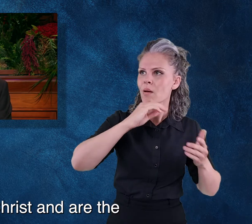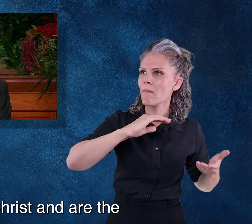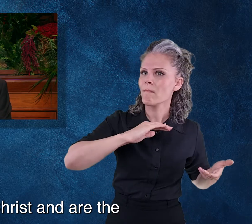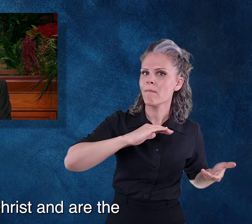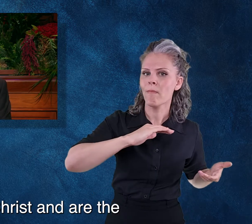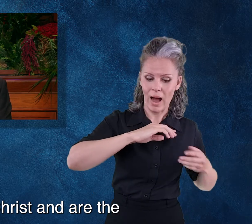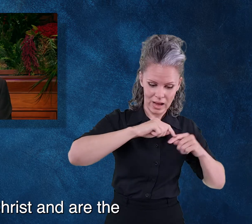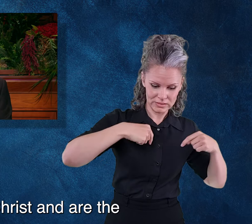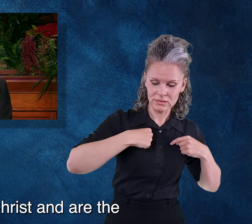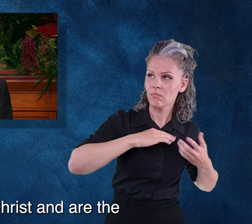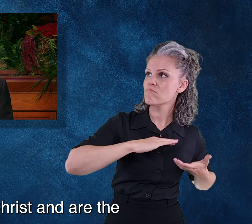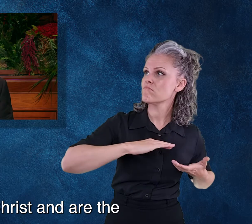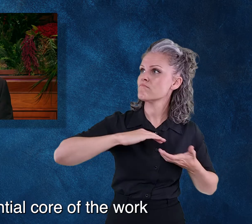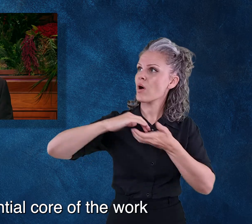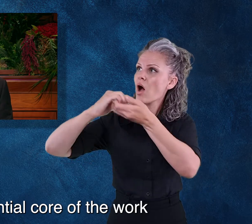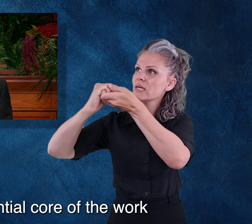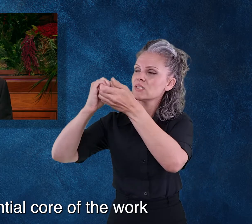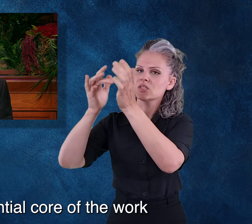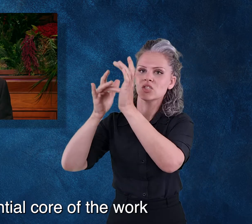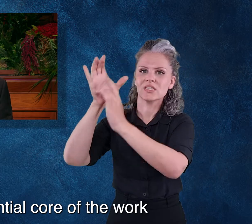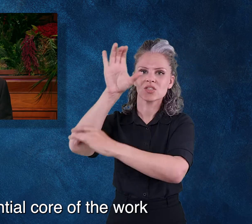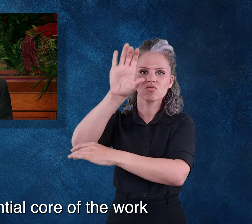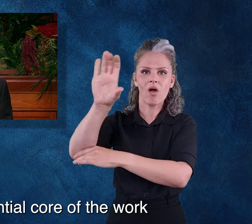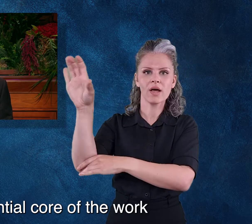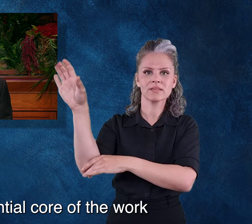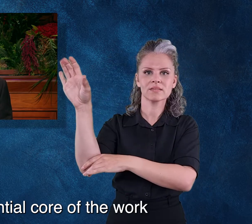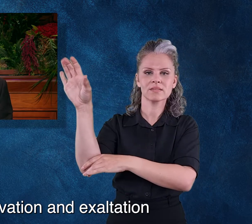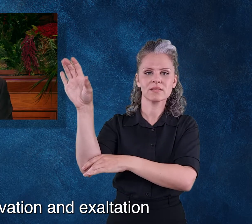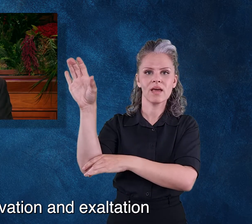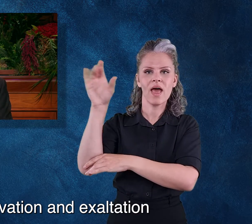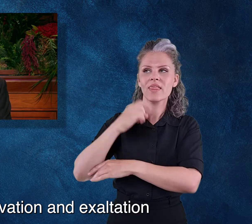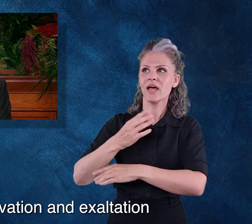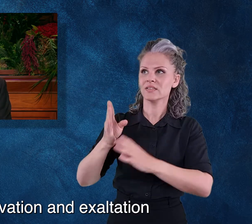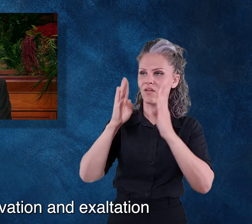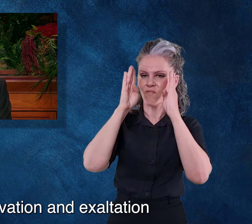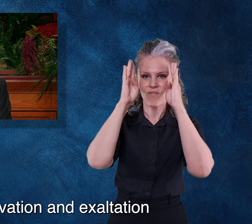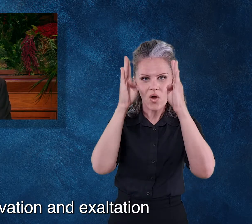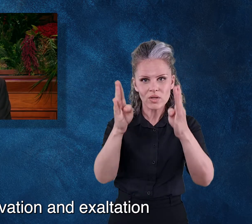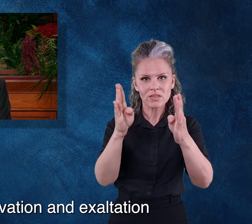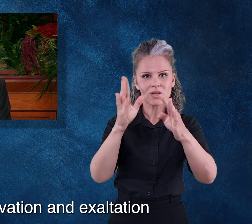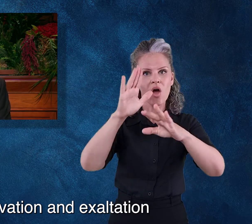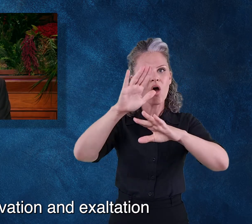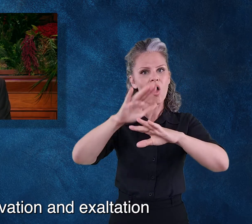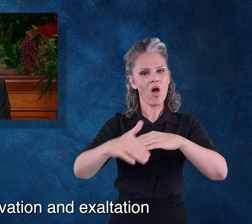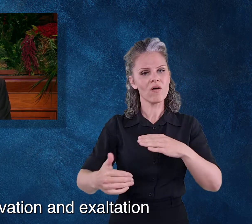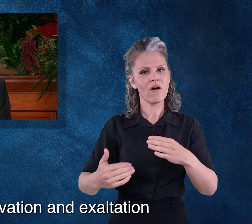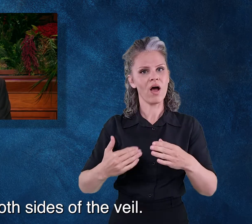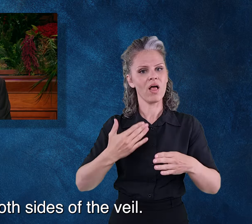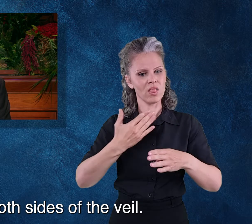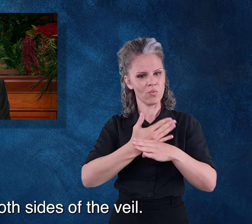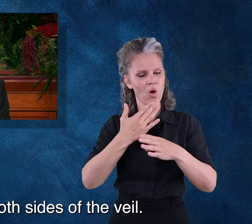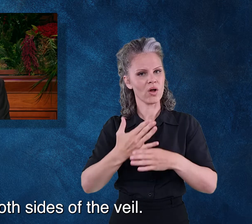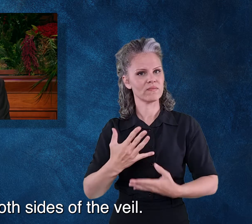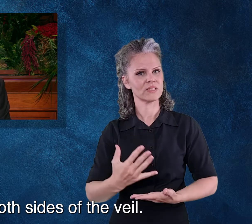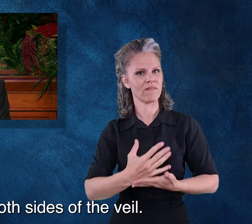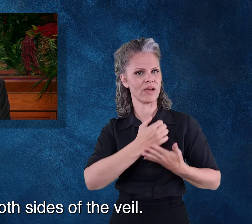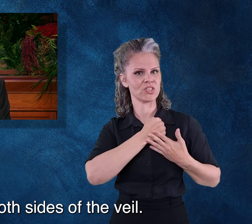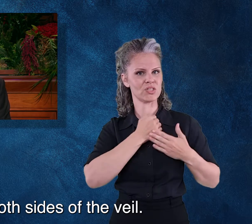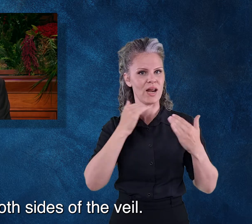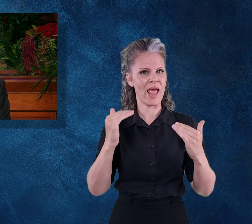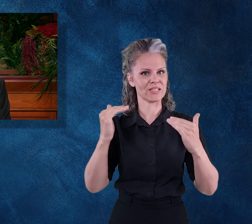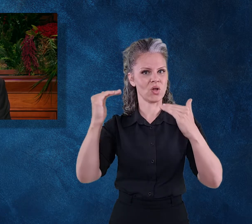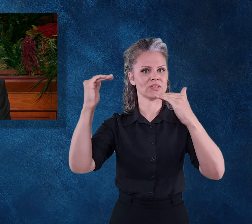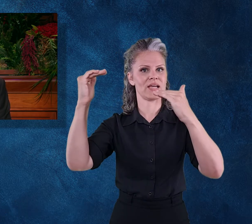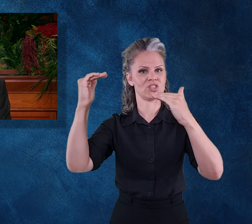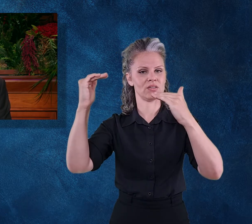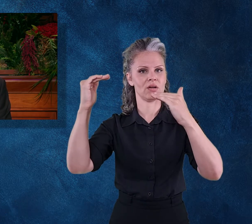Christ and are the essential core of the work of salvation and exaltation on both sides of